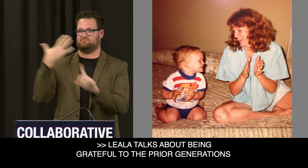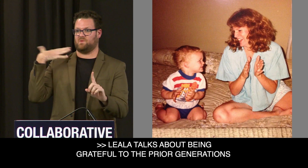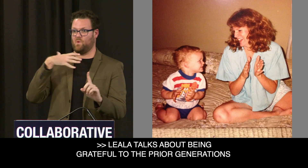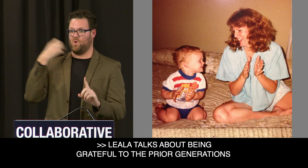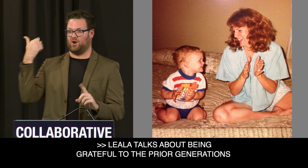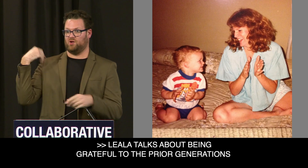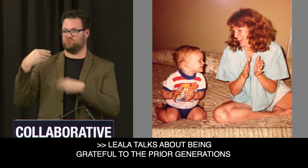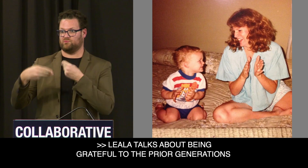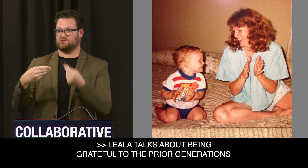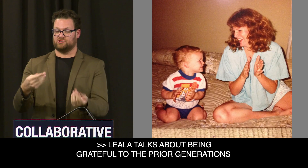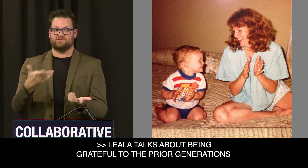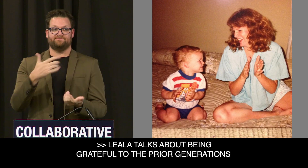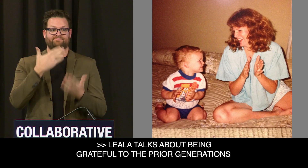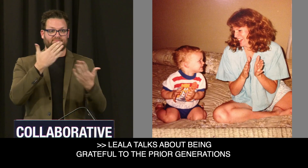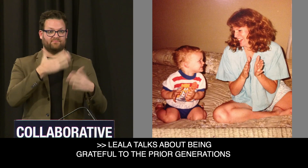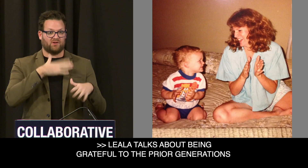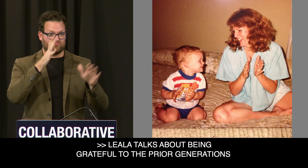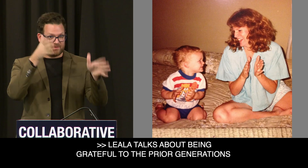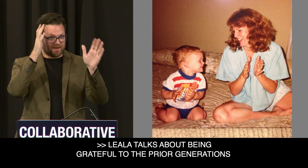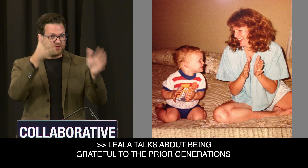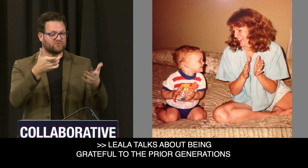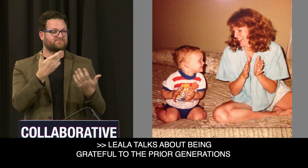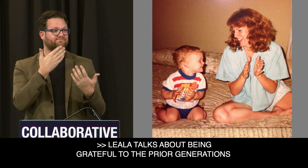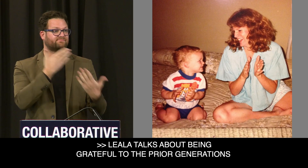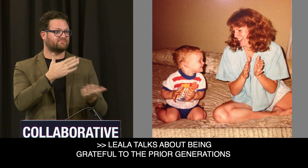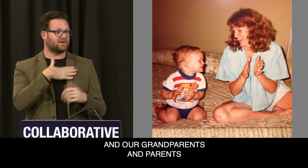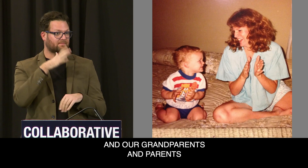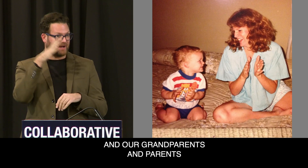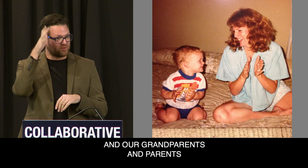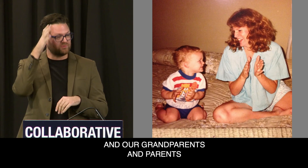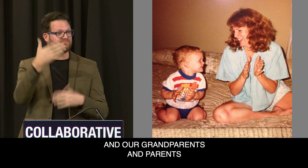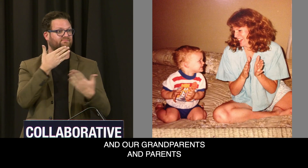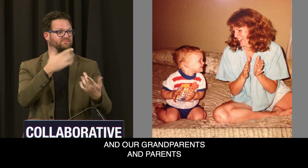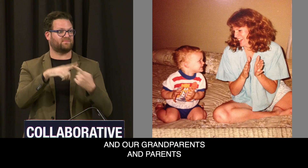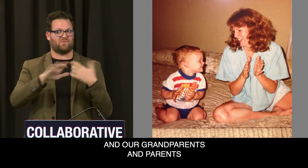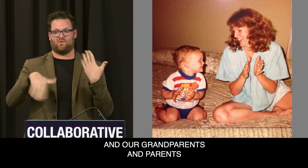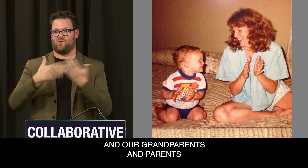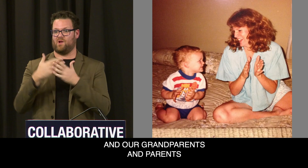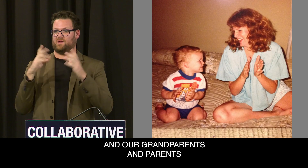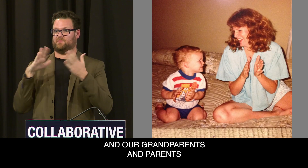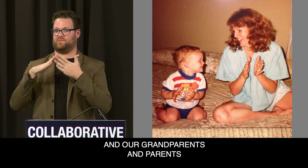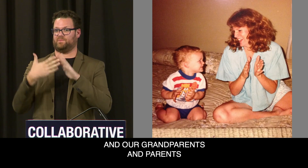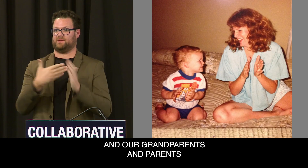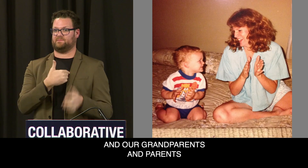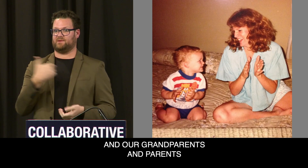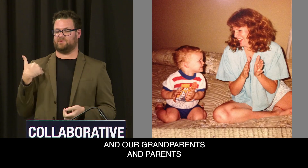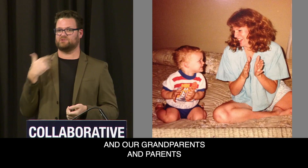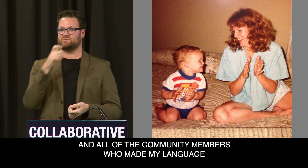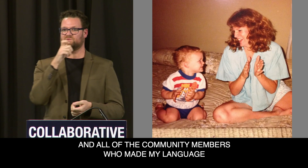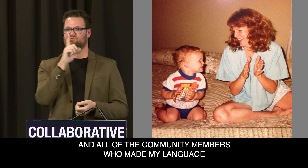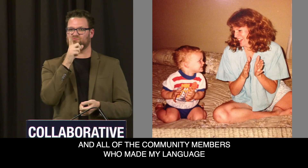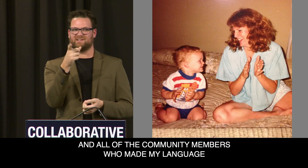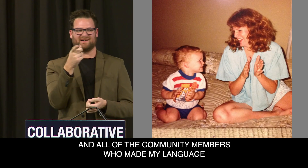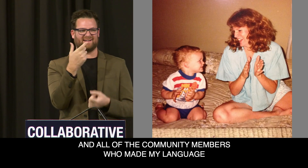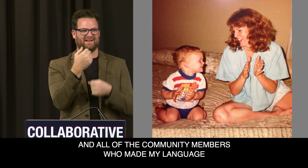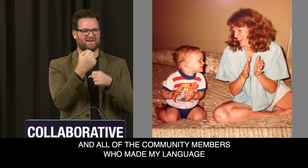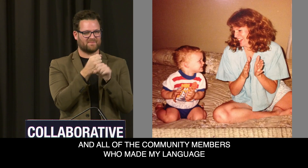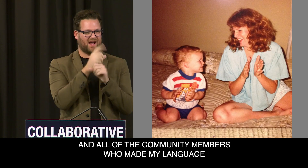Leala talks about being grateful to the prior generations and our grandparents and parents and all of the